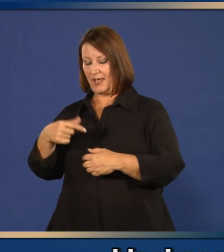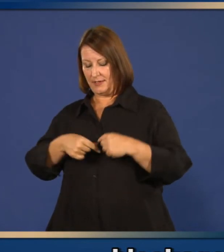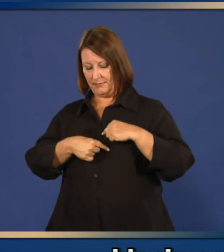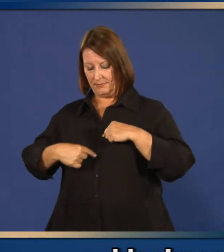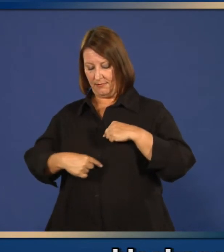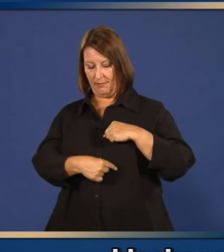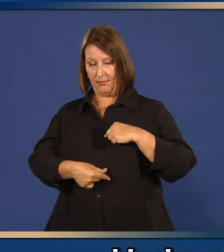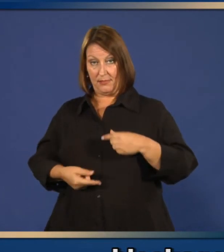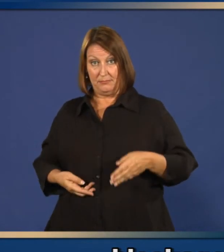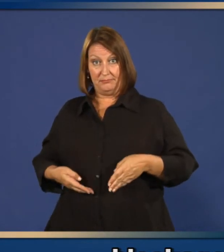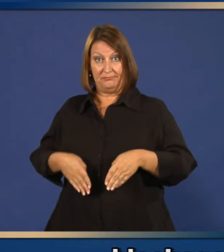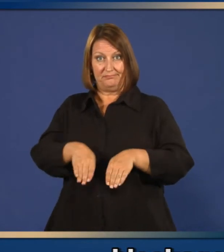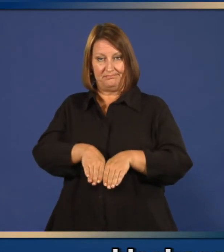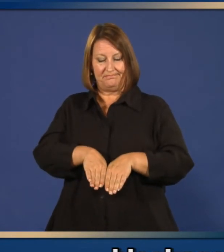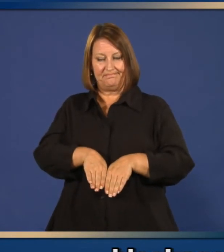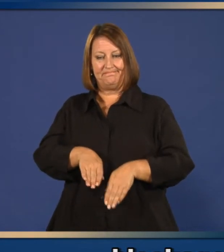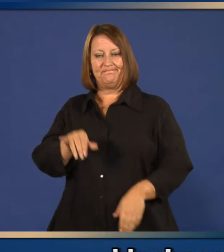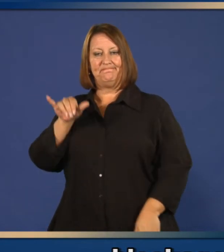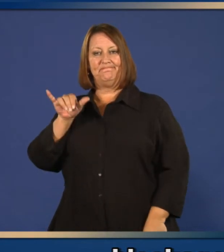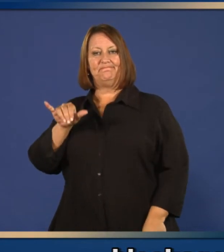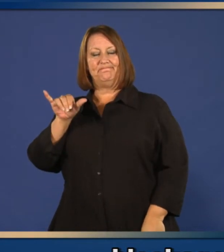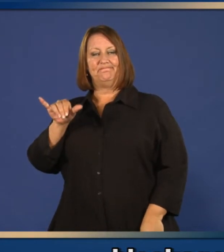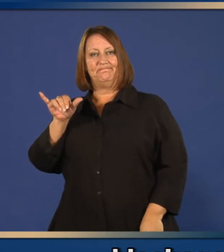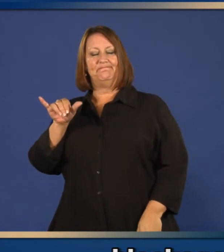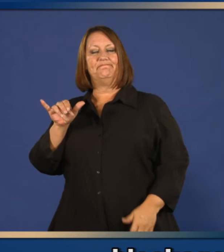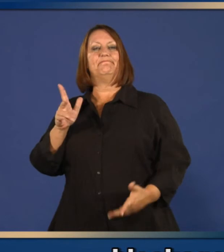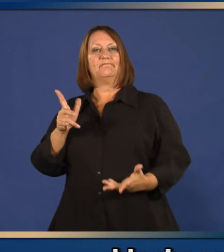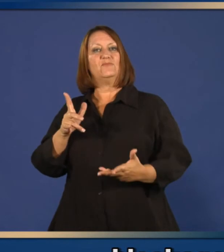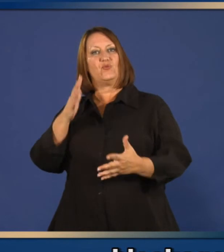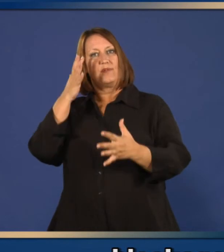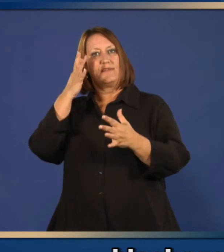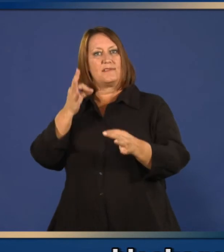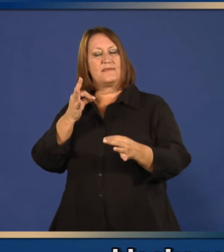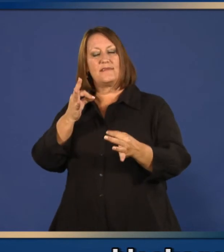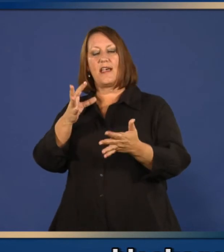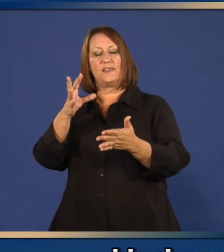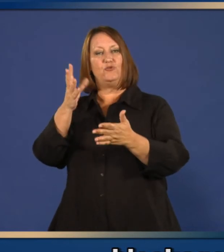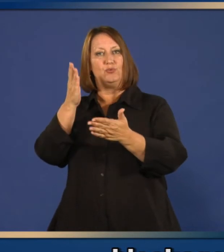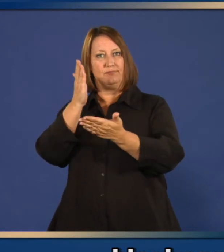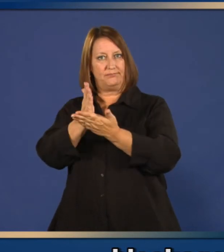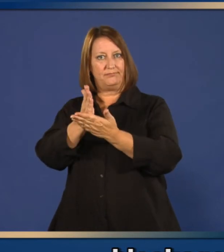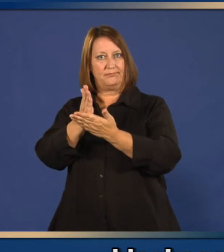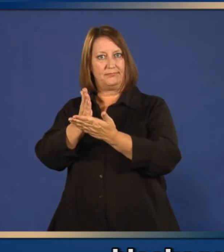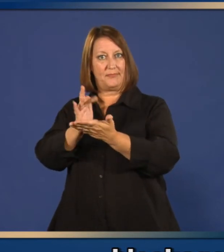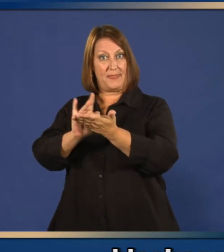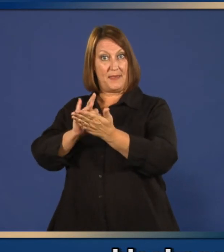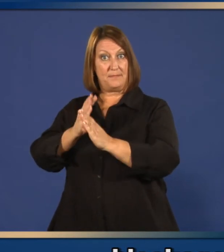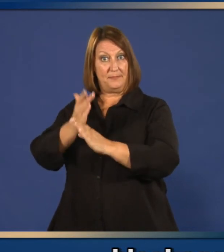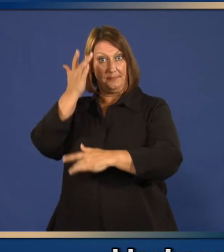This vaccine was replaced by a new and safer product.